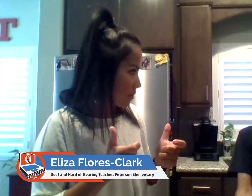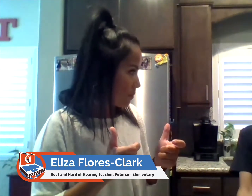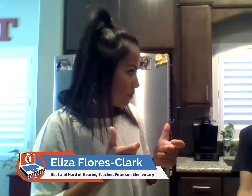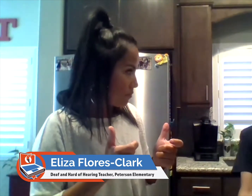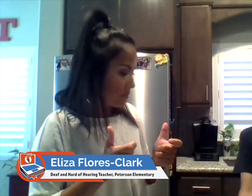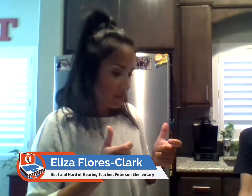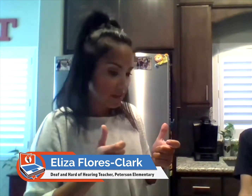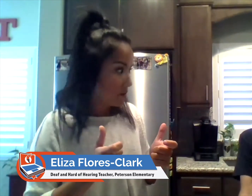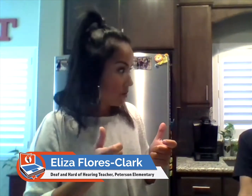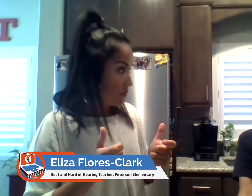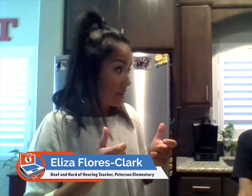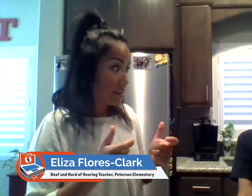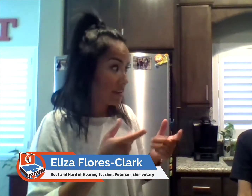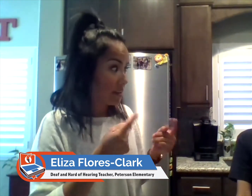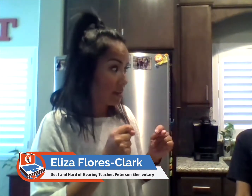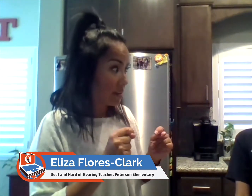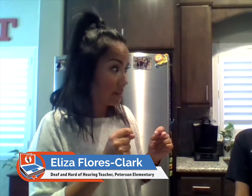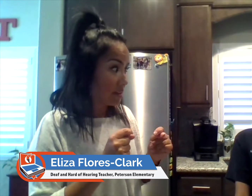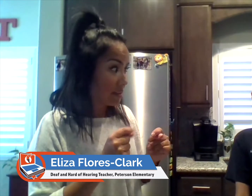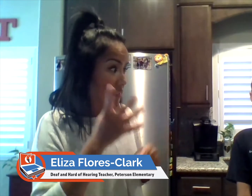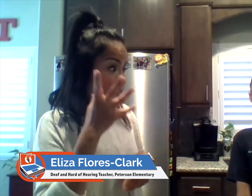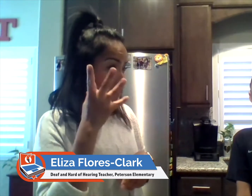don't know, but I'll try. It sounds like it means like